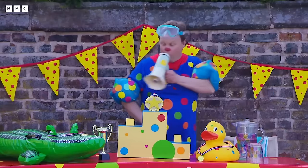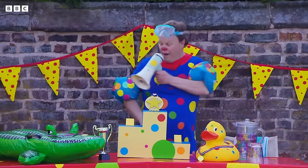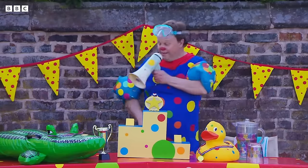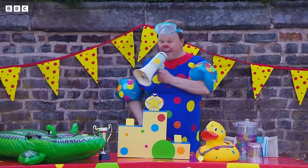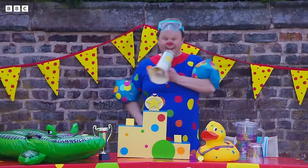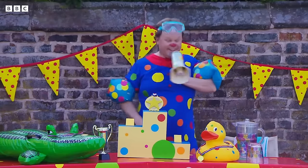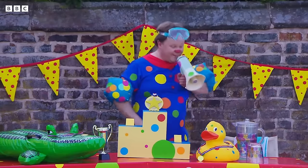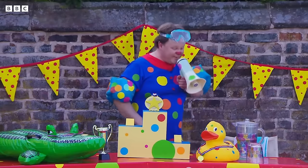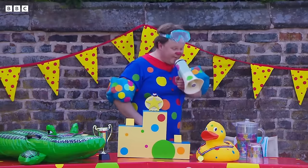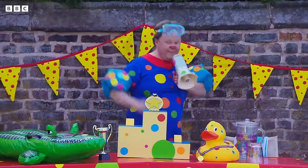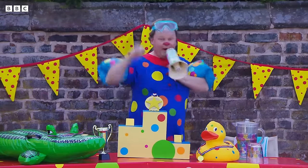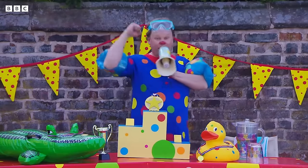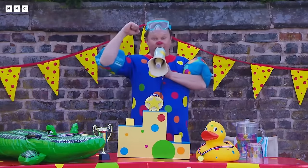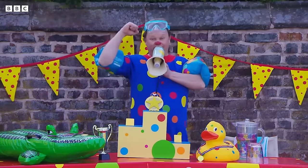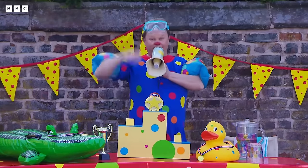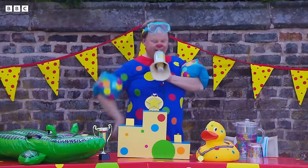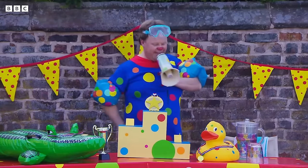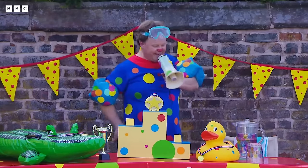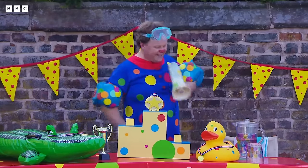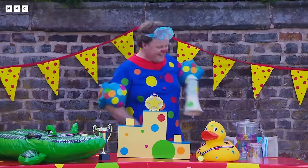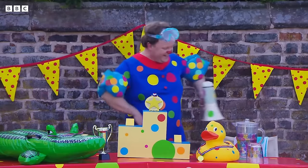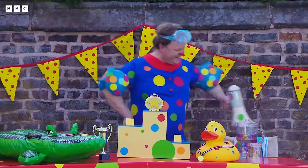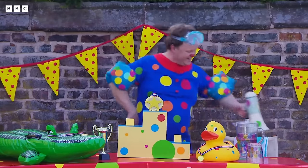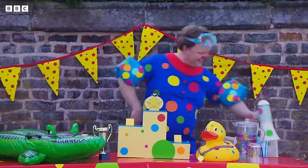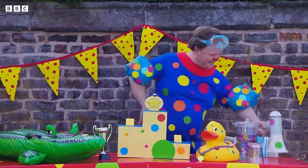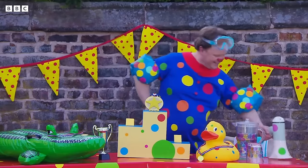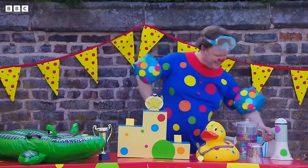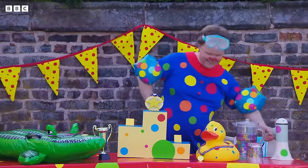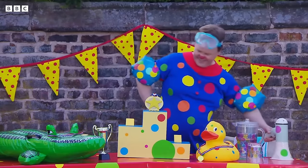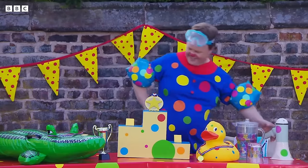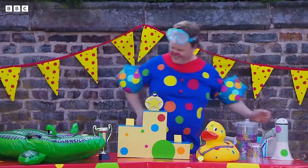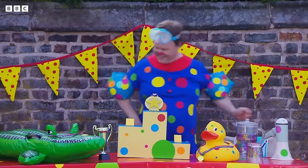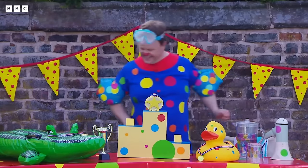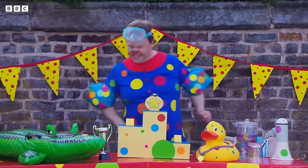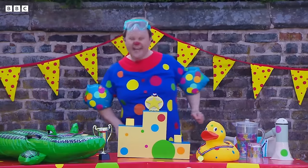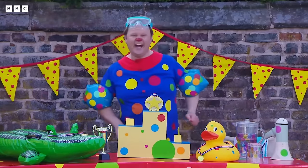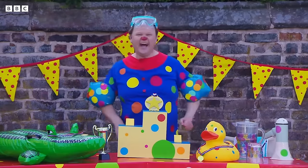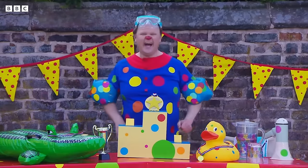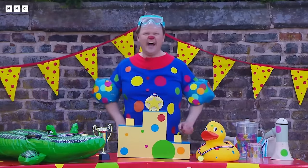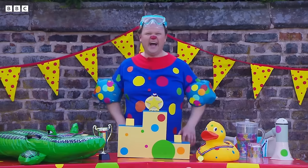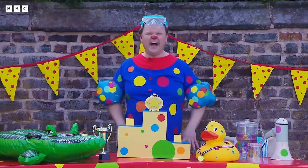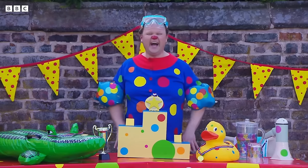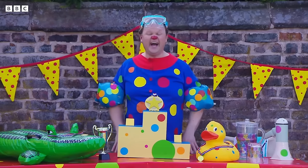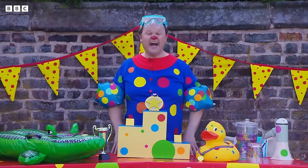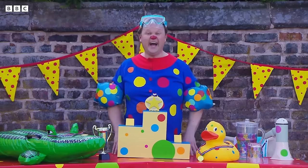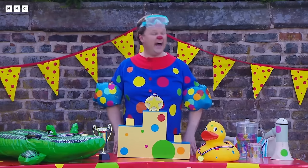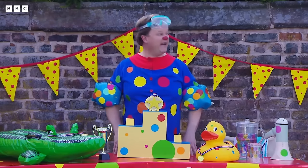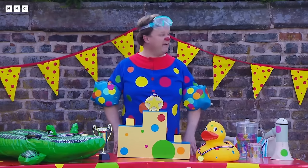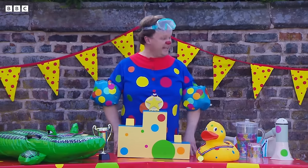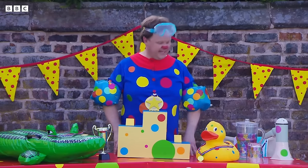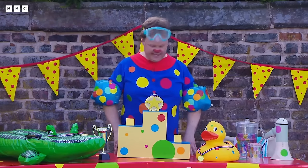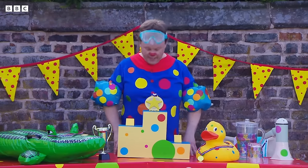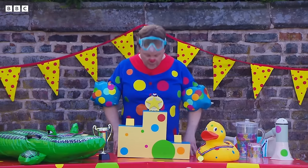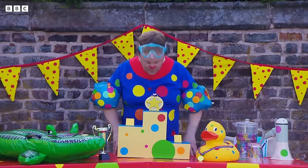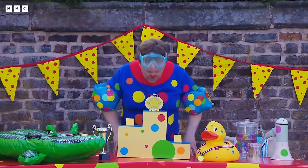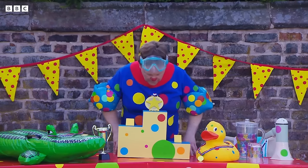Well done, you two. Woohoo! Mr. Tumble, there's one medal left. You were so good at giving out